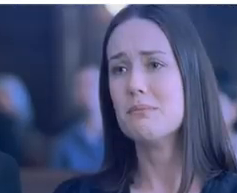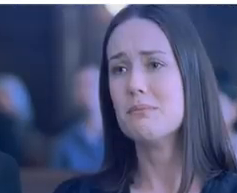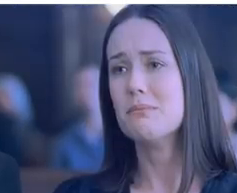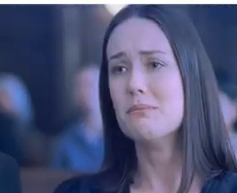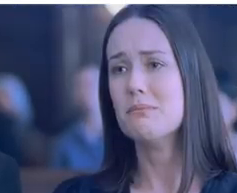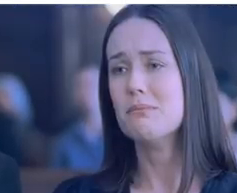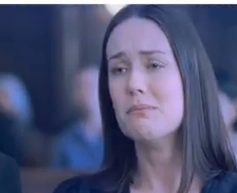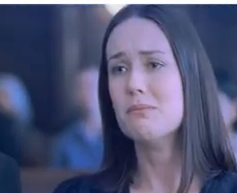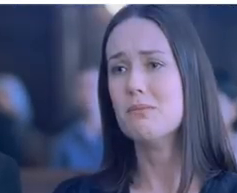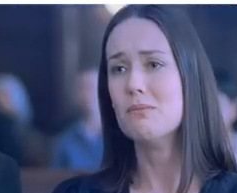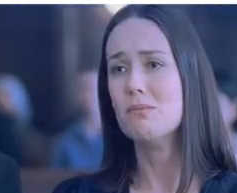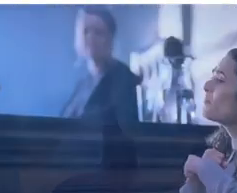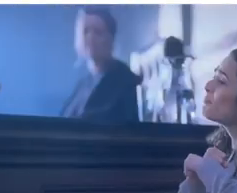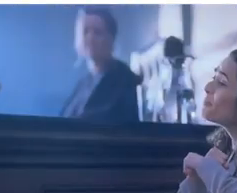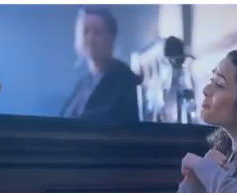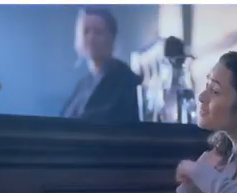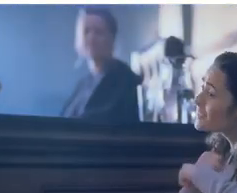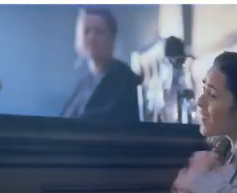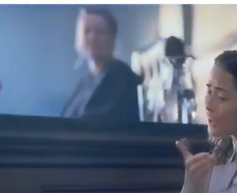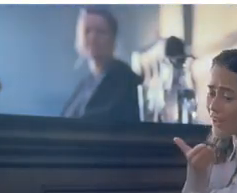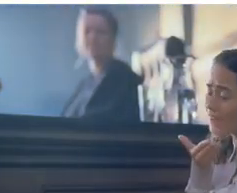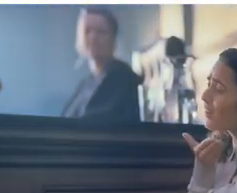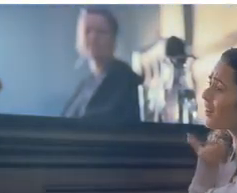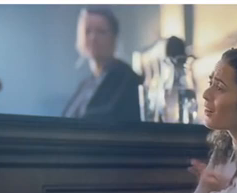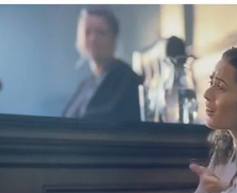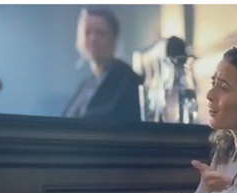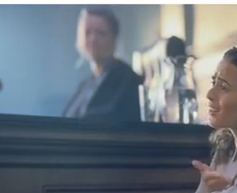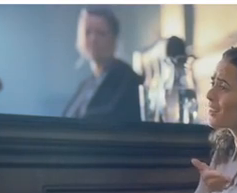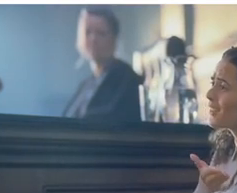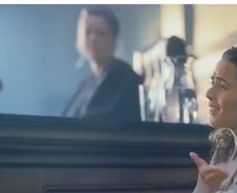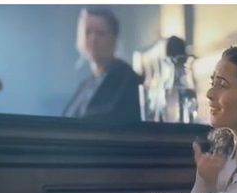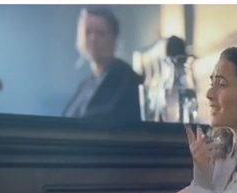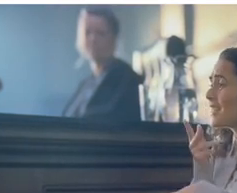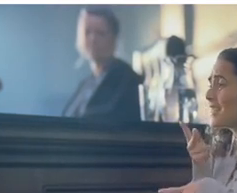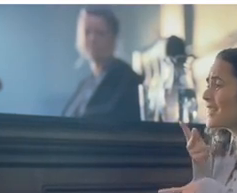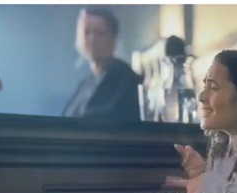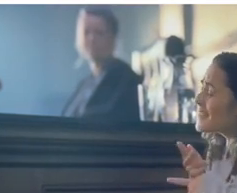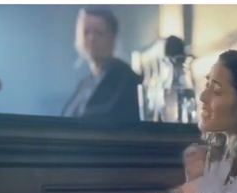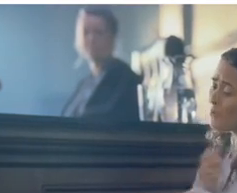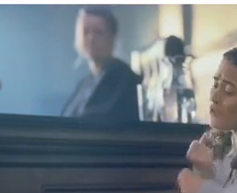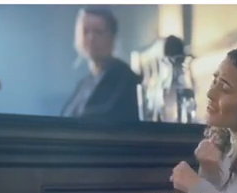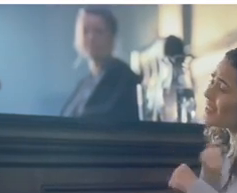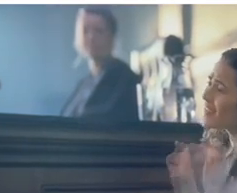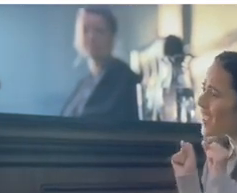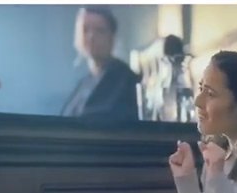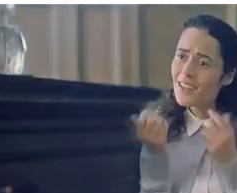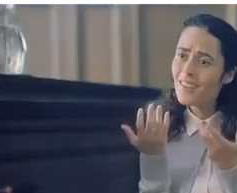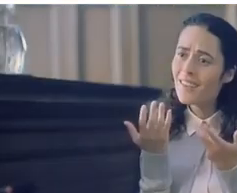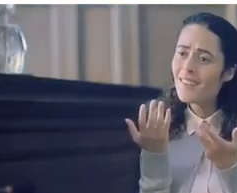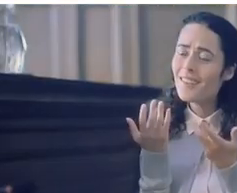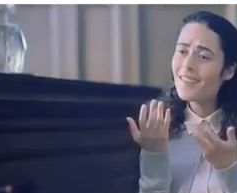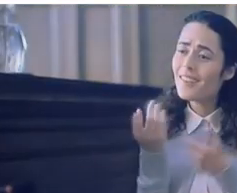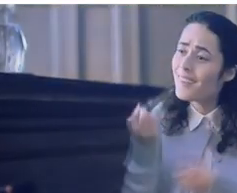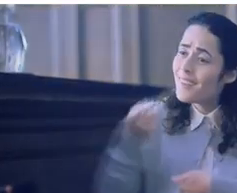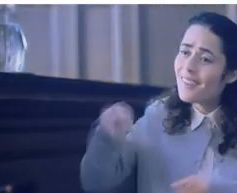And at that moment, all I could think to do was to protect her, to make sure she was